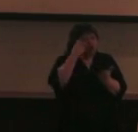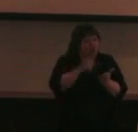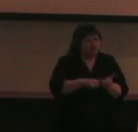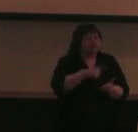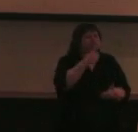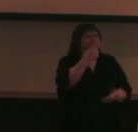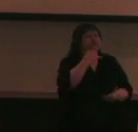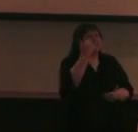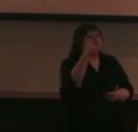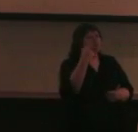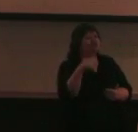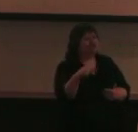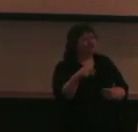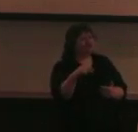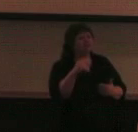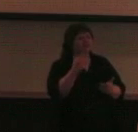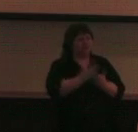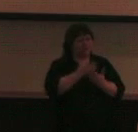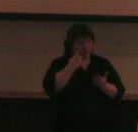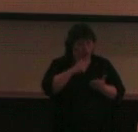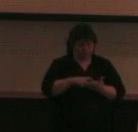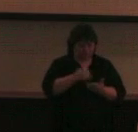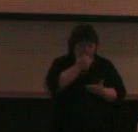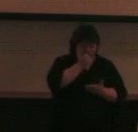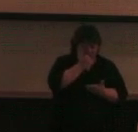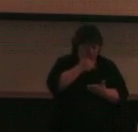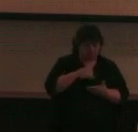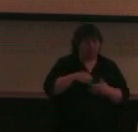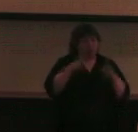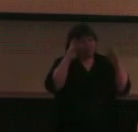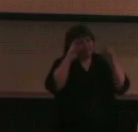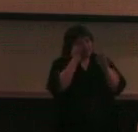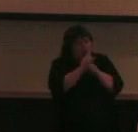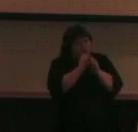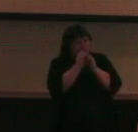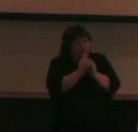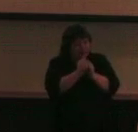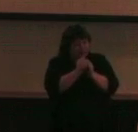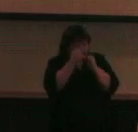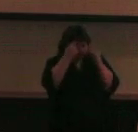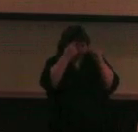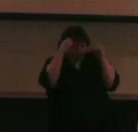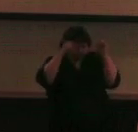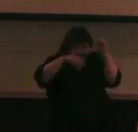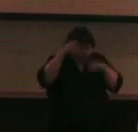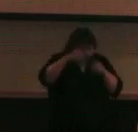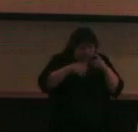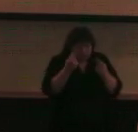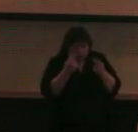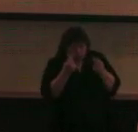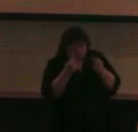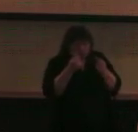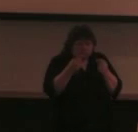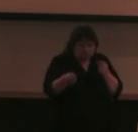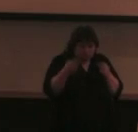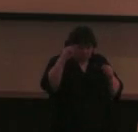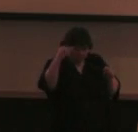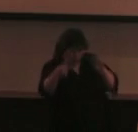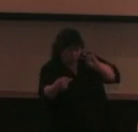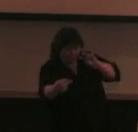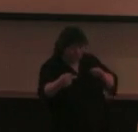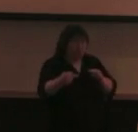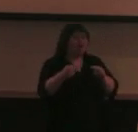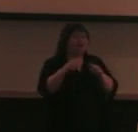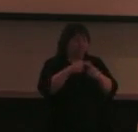hey, I'm doing something wrong. Hopefully they can work together and brainstorm ideas that come to a resolution out of